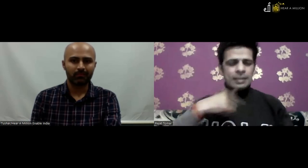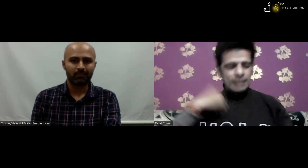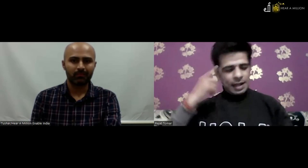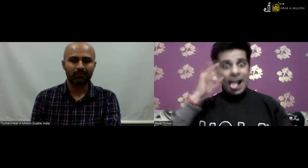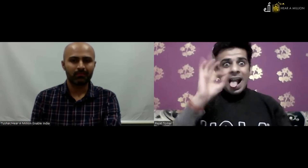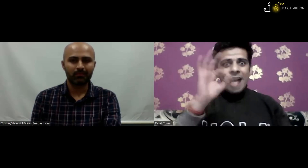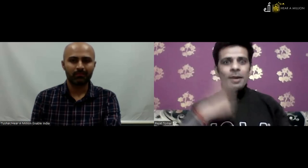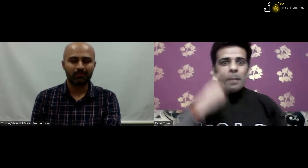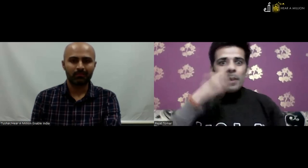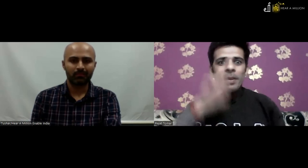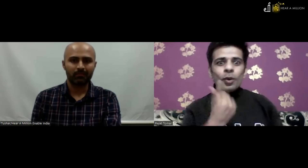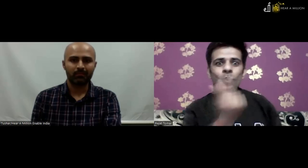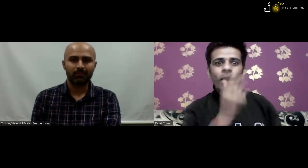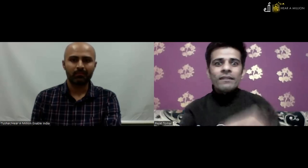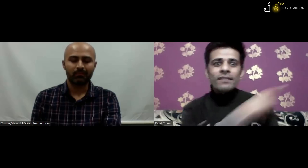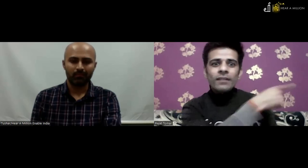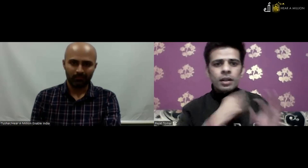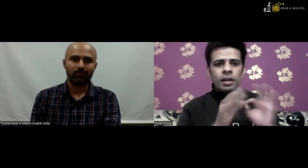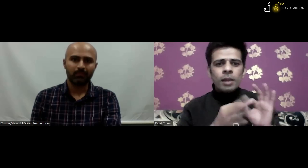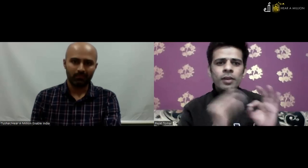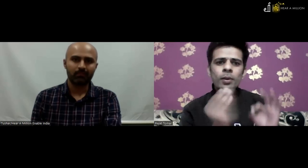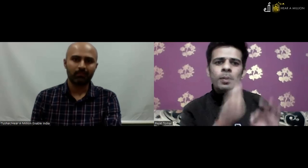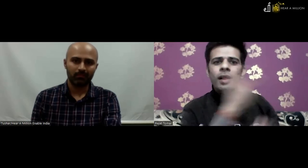saw that, okay,